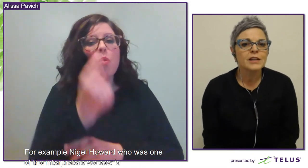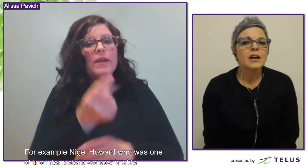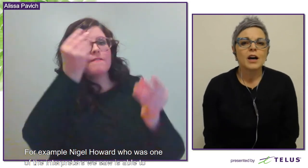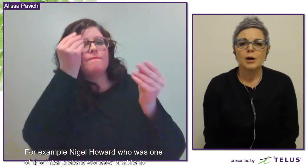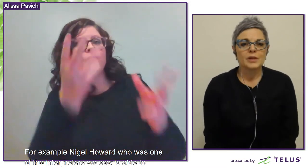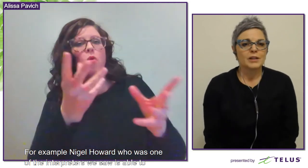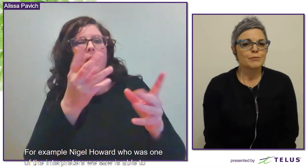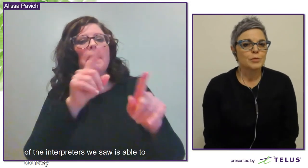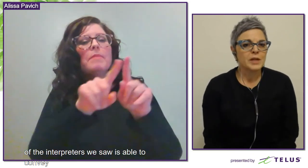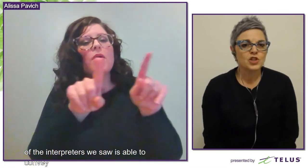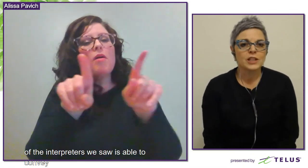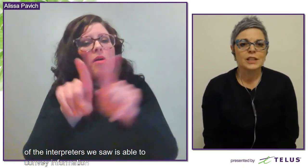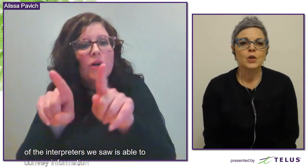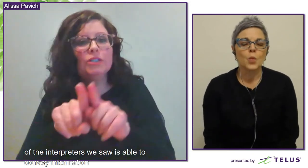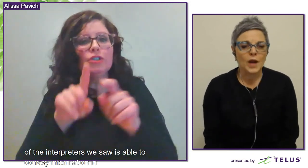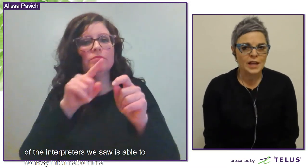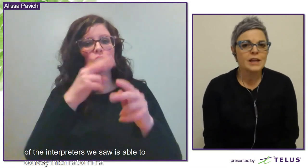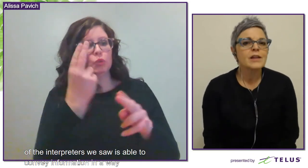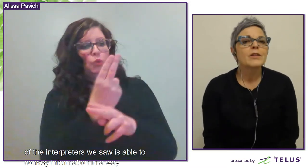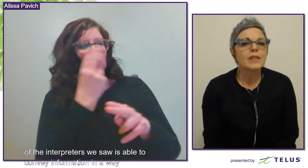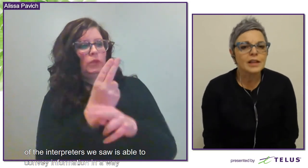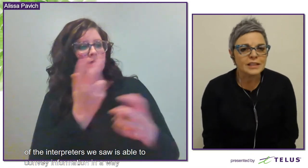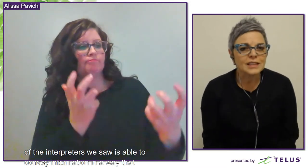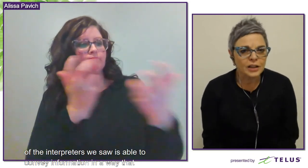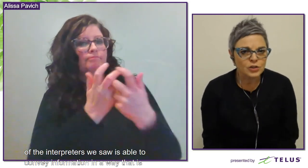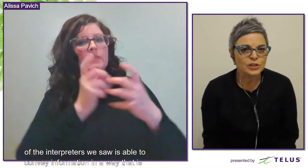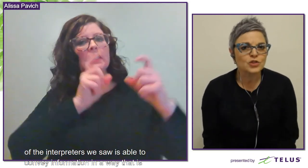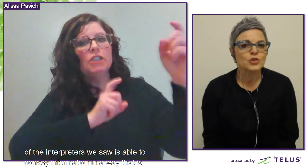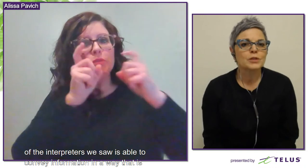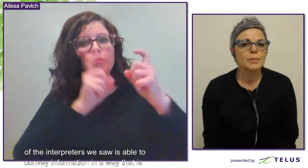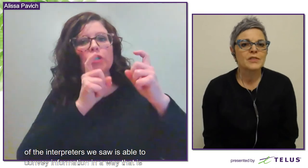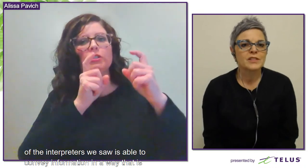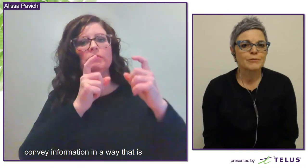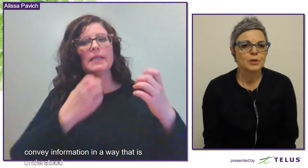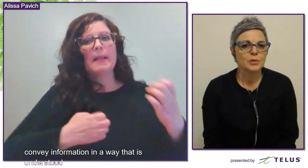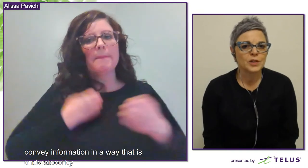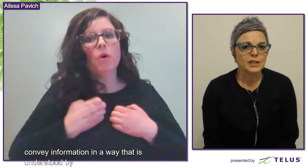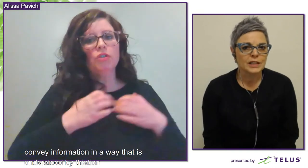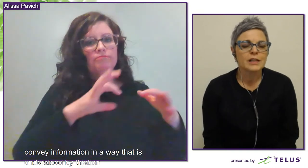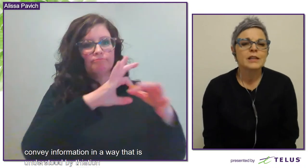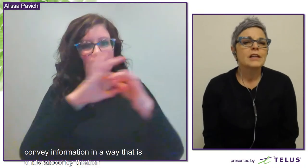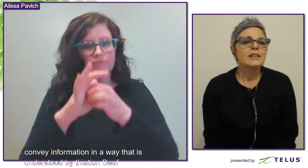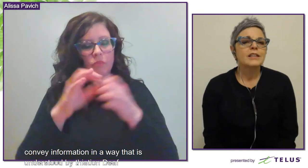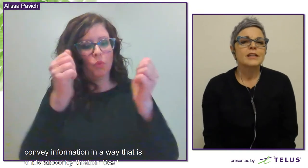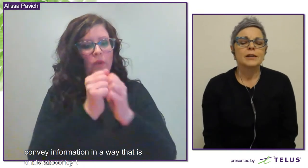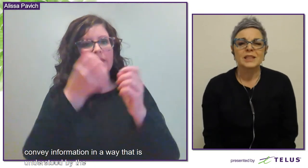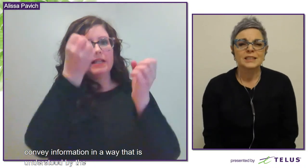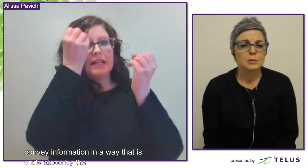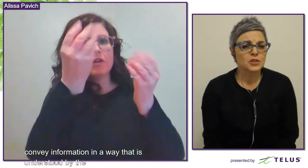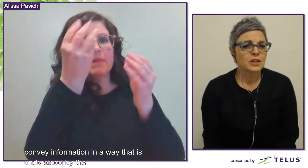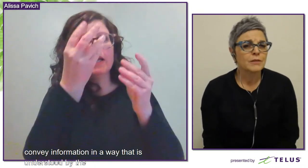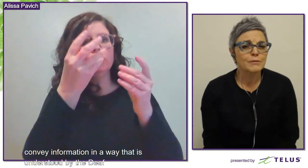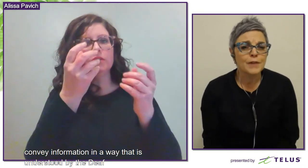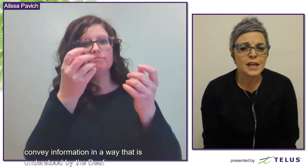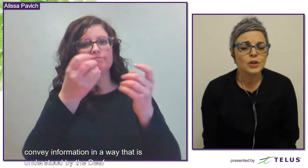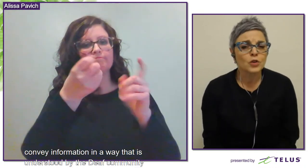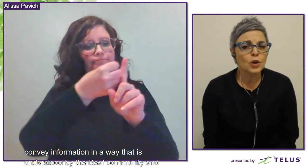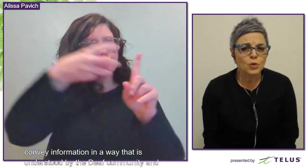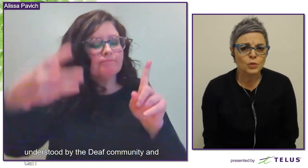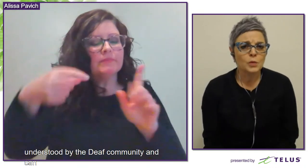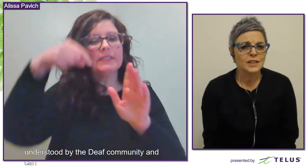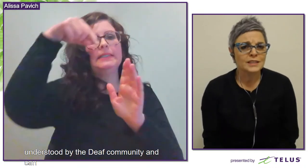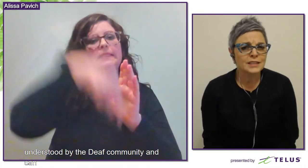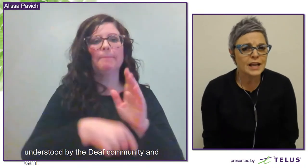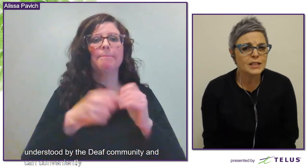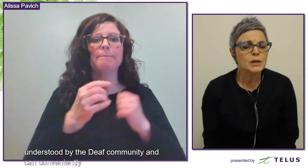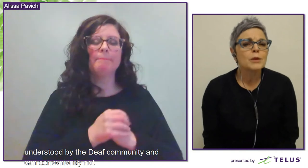convey information in a way that is understood by the deaf community. He is able to convey not